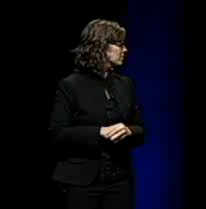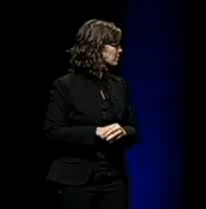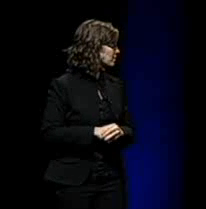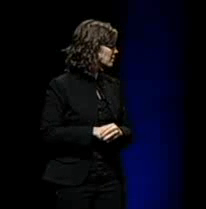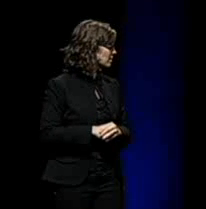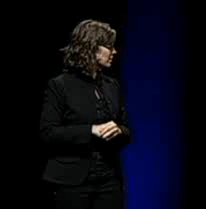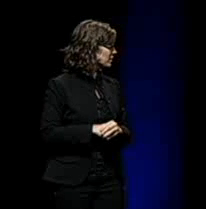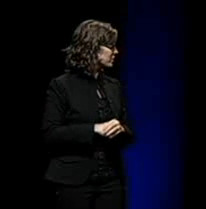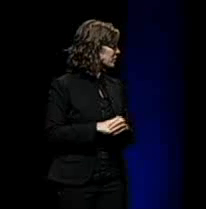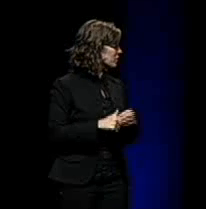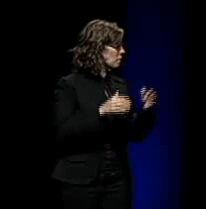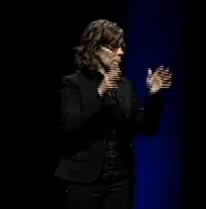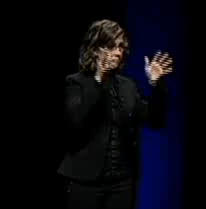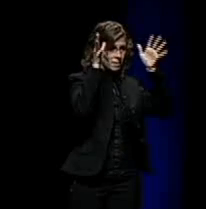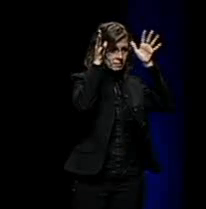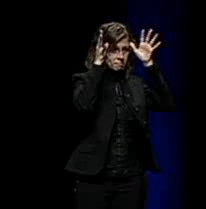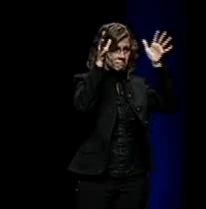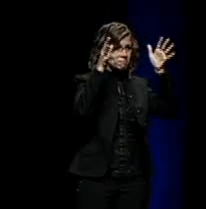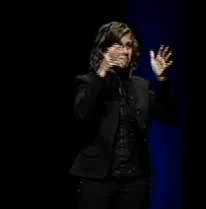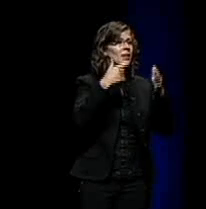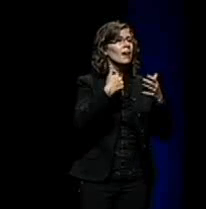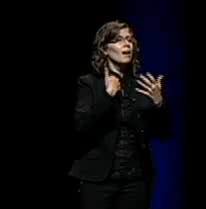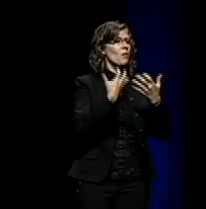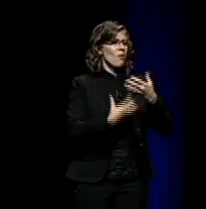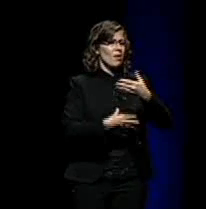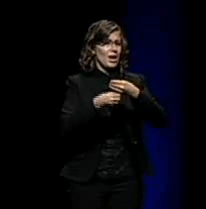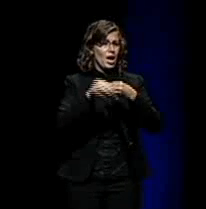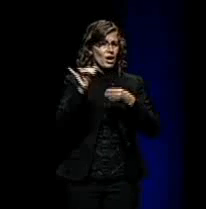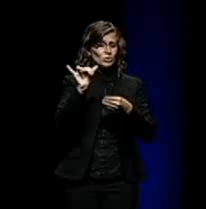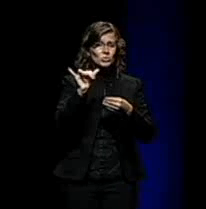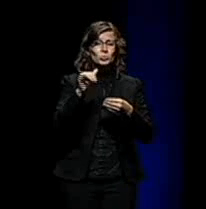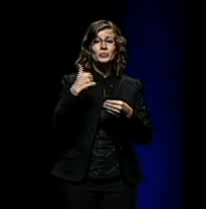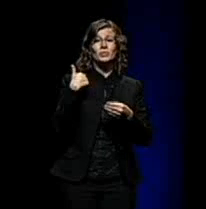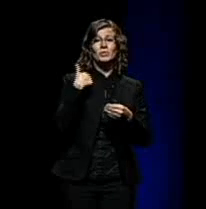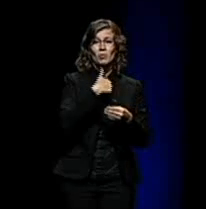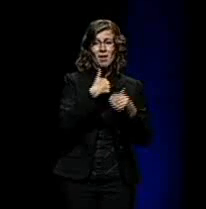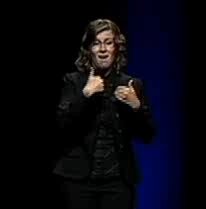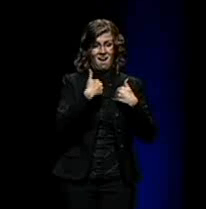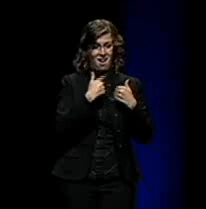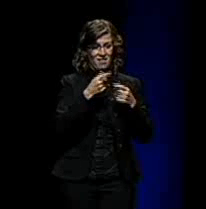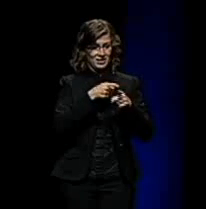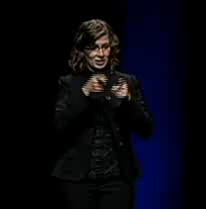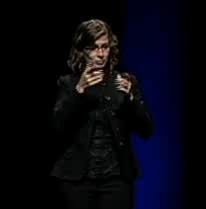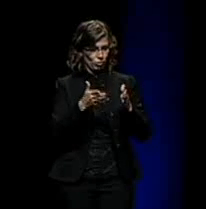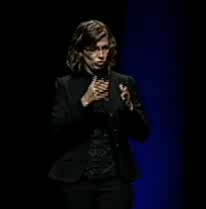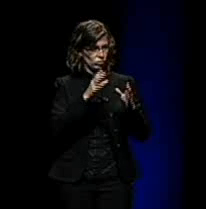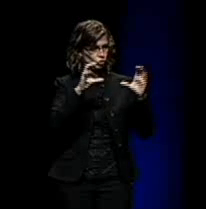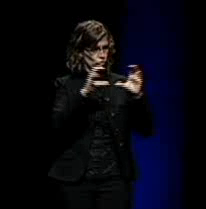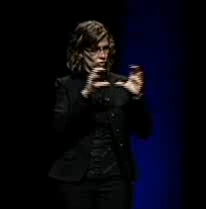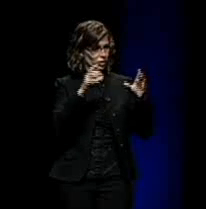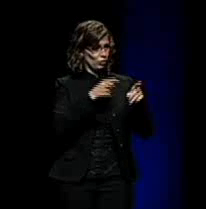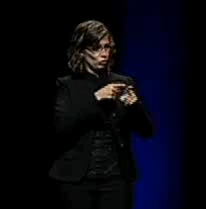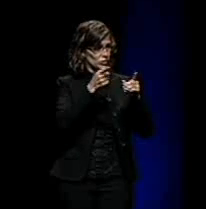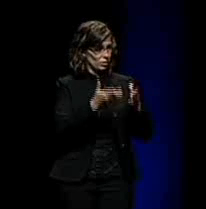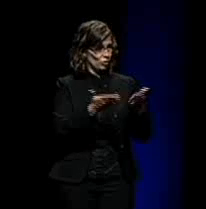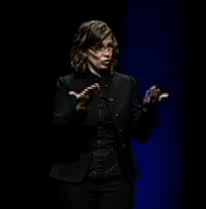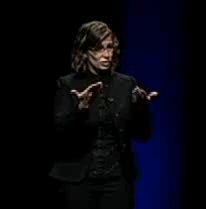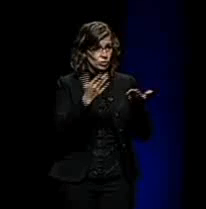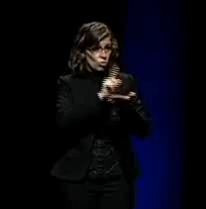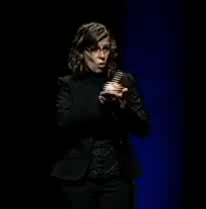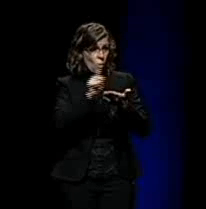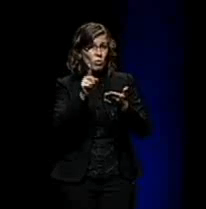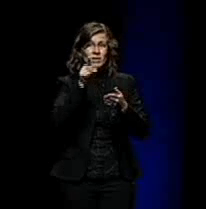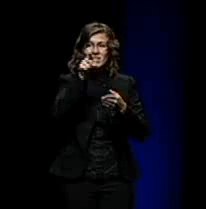Thanks, Buck. I'd also like to add that we have a certification specialist on site all week at the Conference